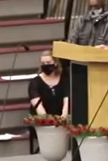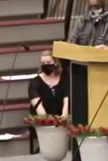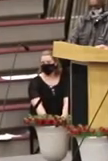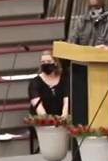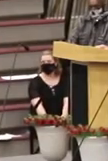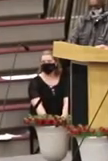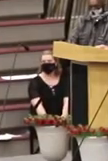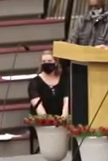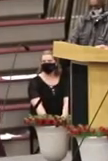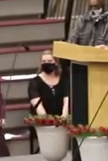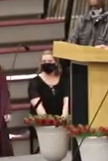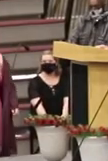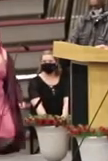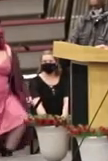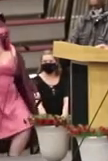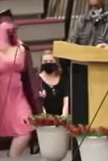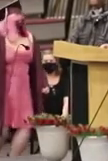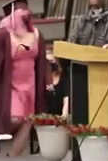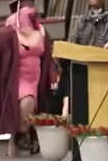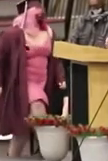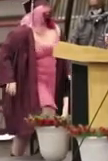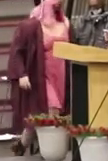Daniel Marie Goff.